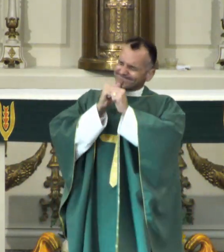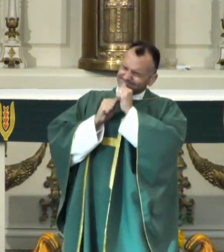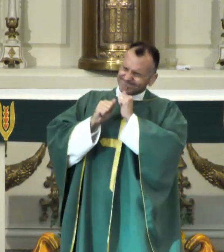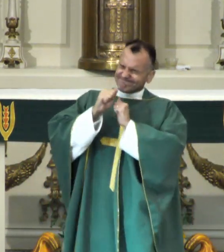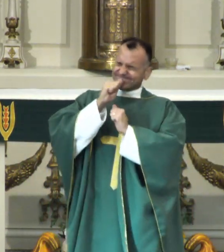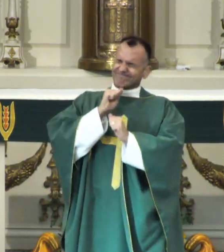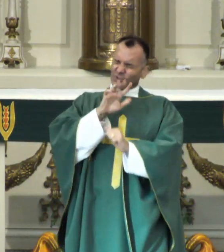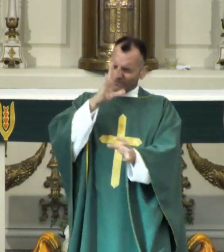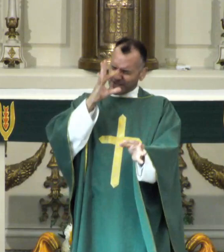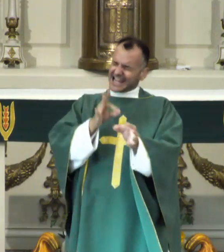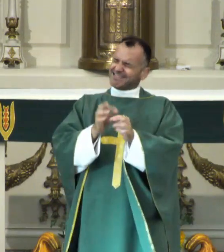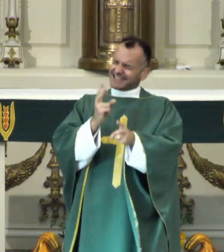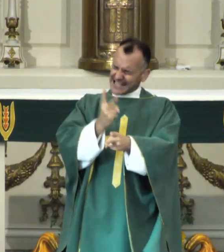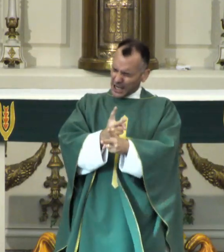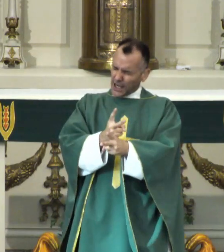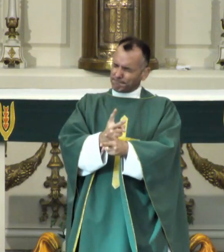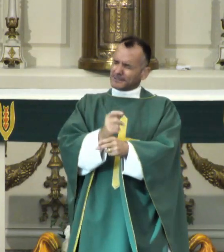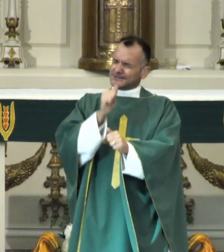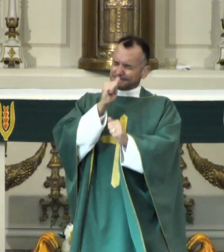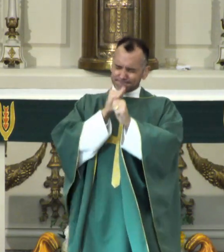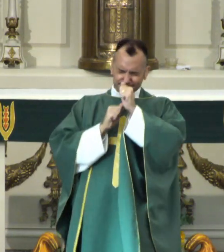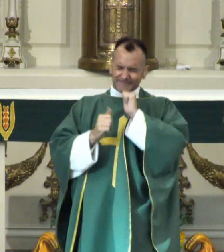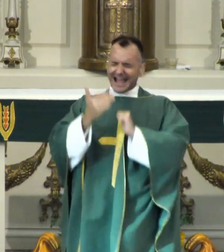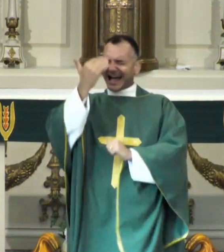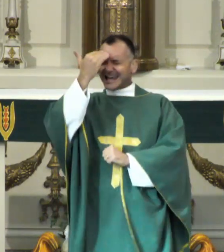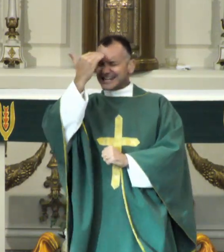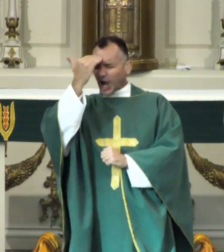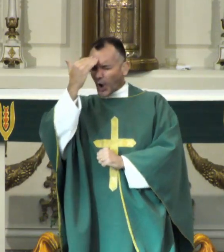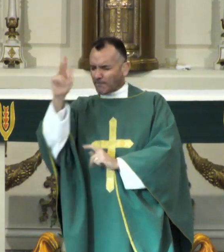afraid to suffer, to keep